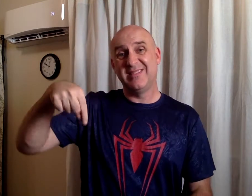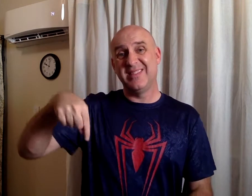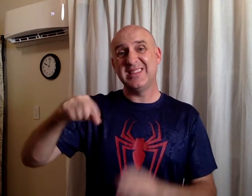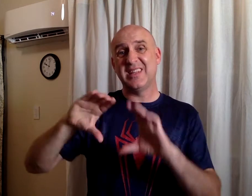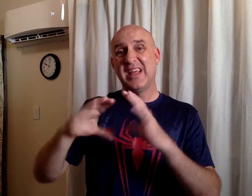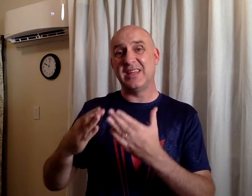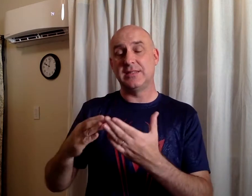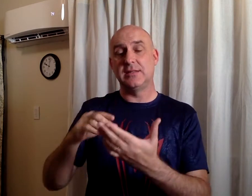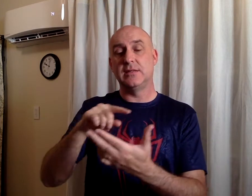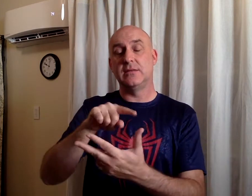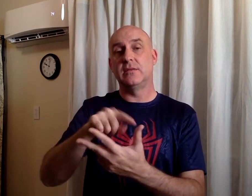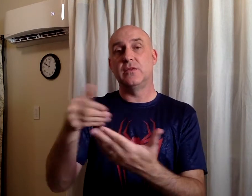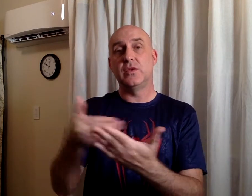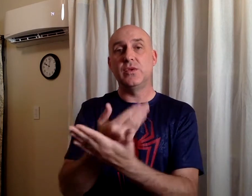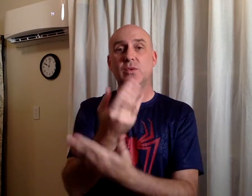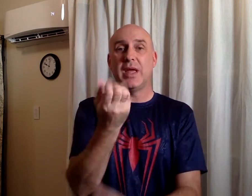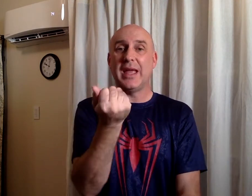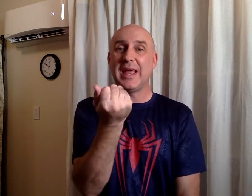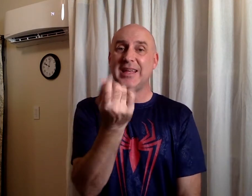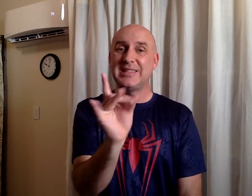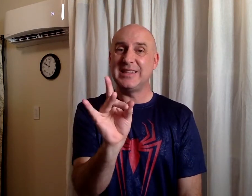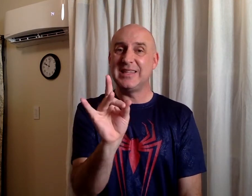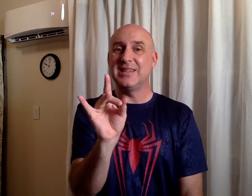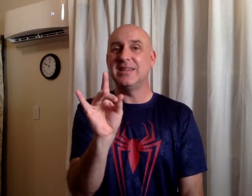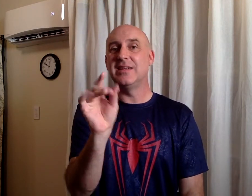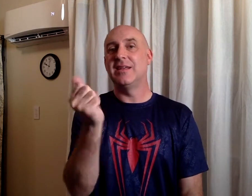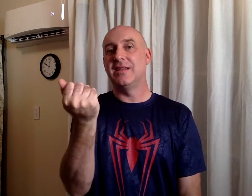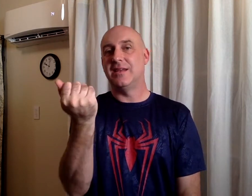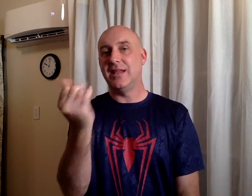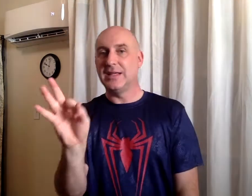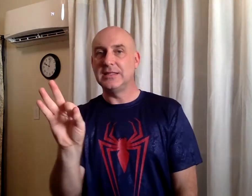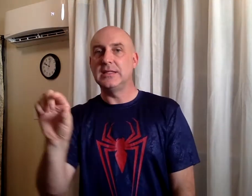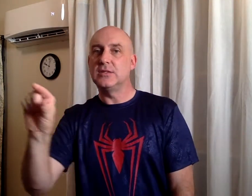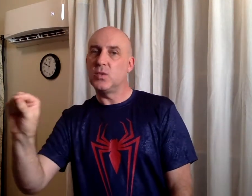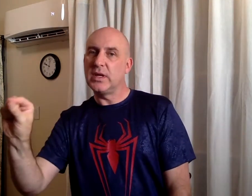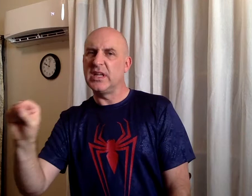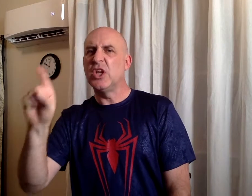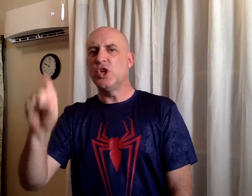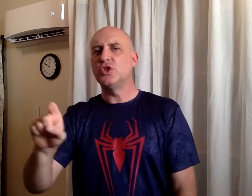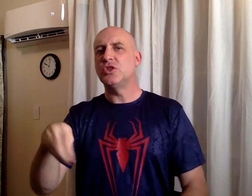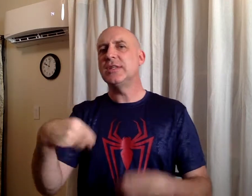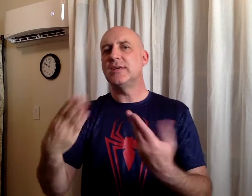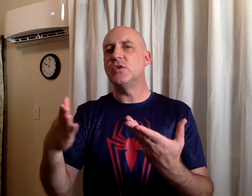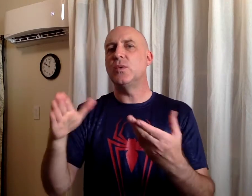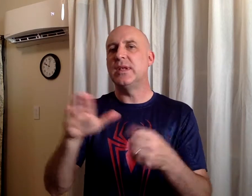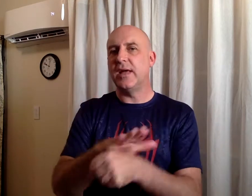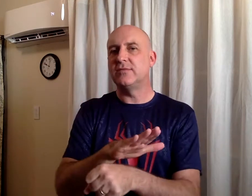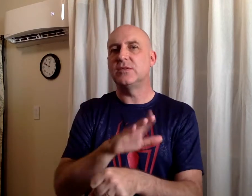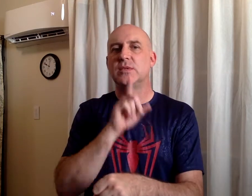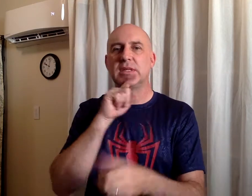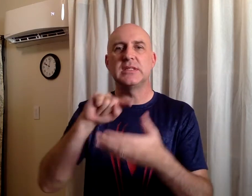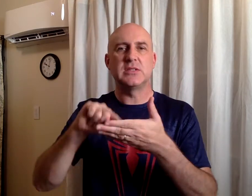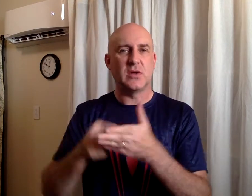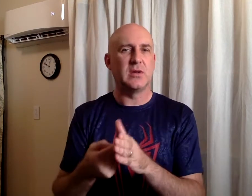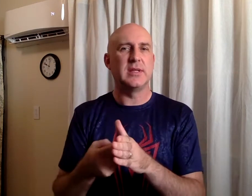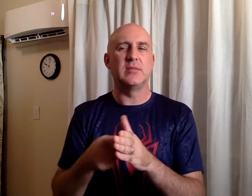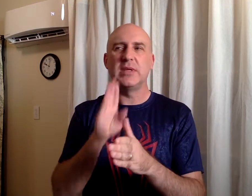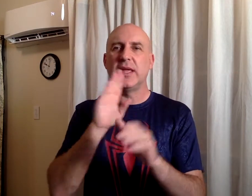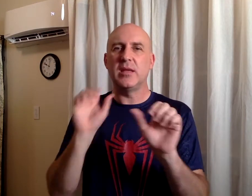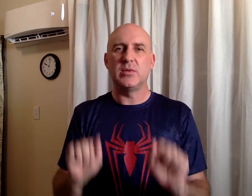this class, the new 18, 19, and 20, should give you enough to really get started and be able